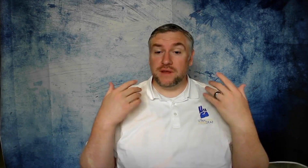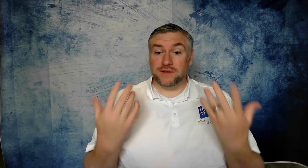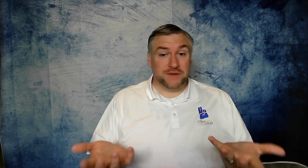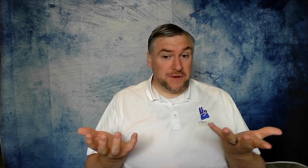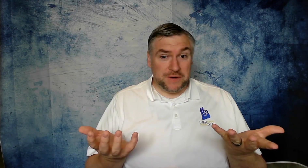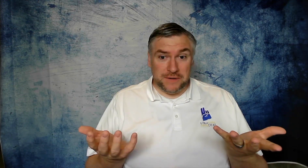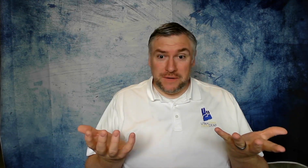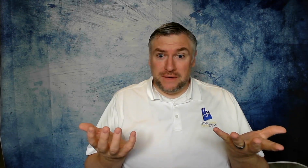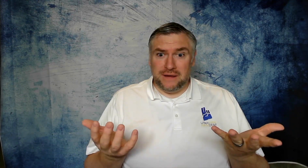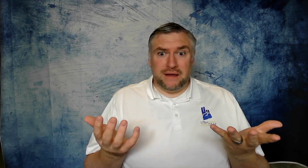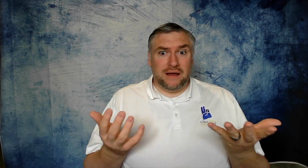autism.